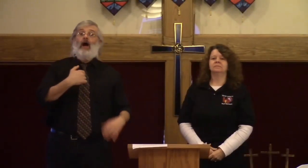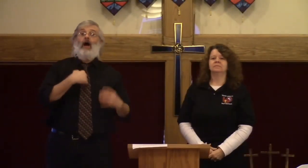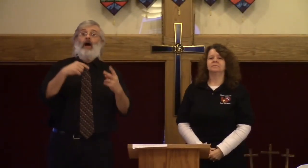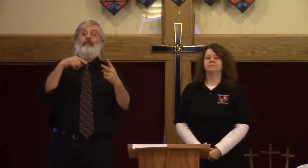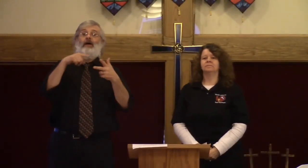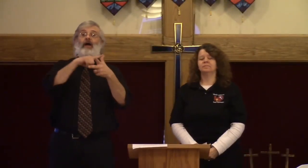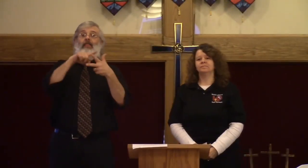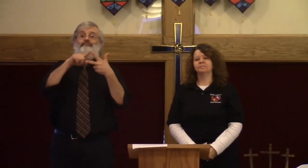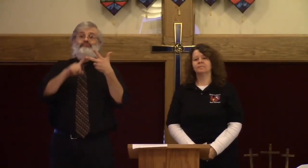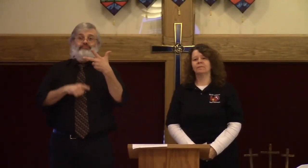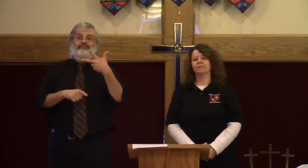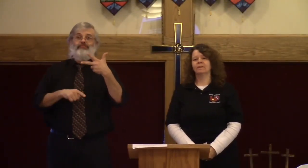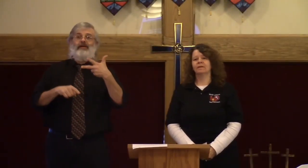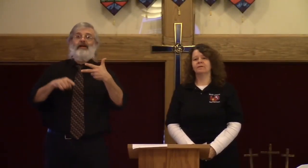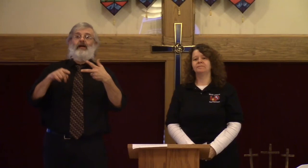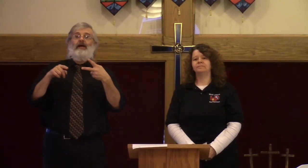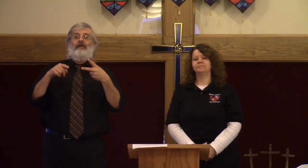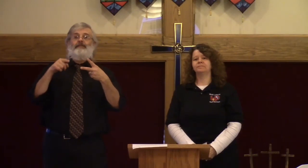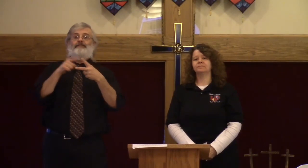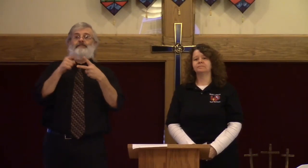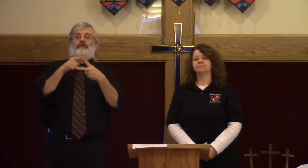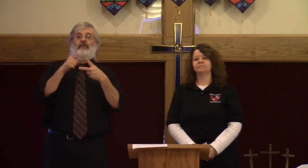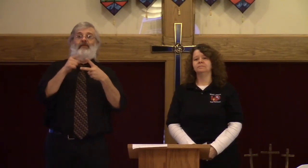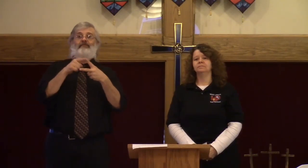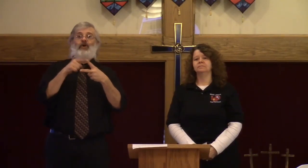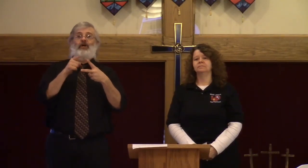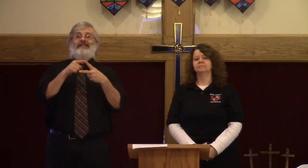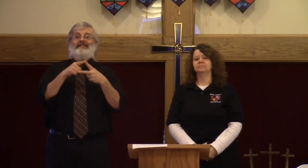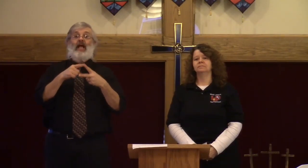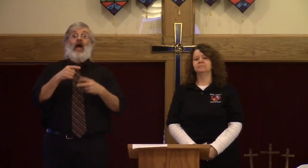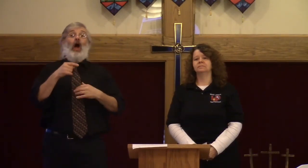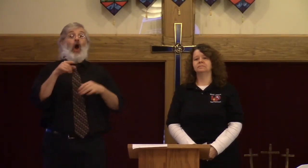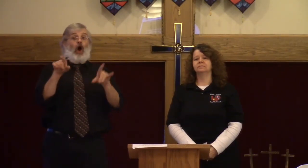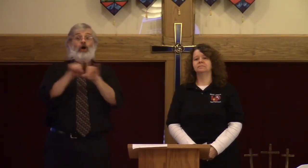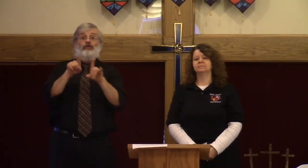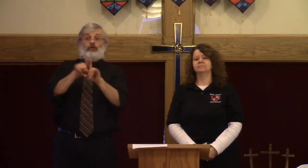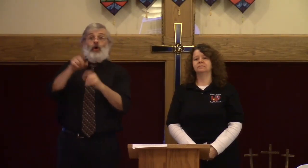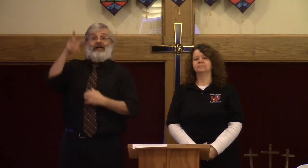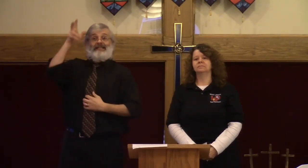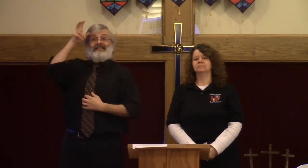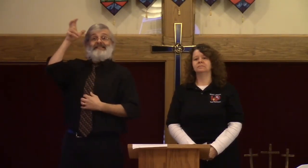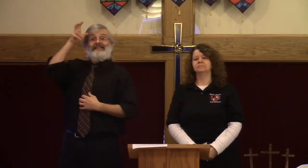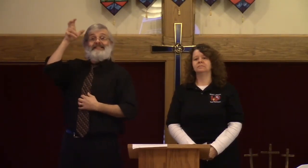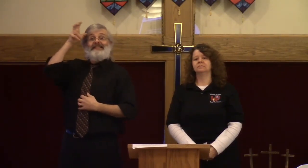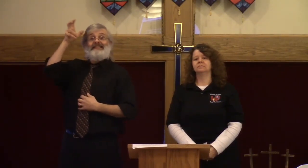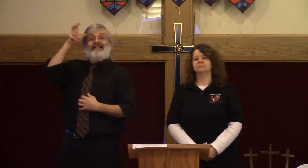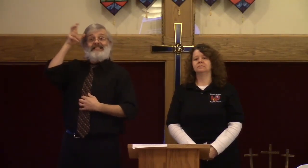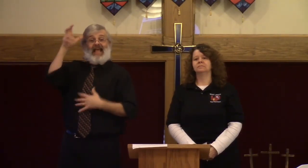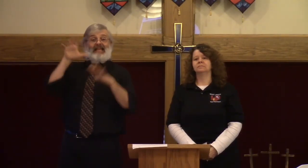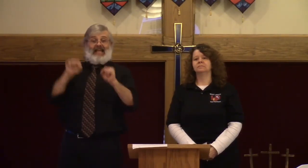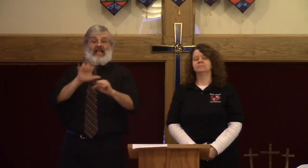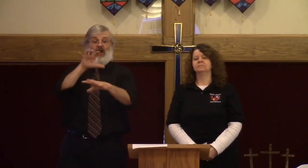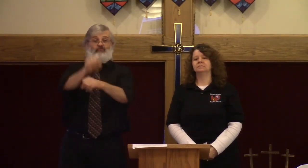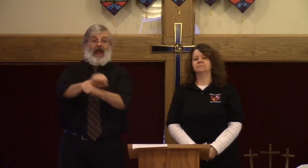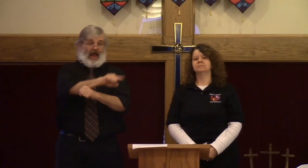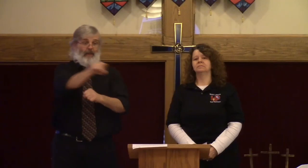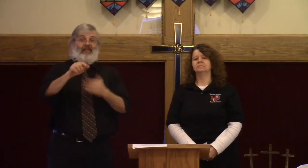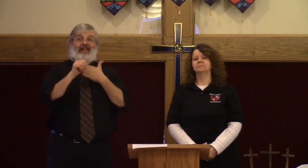two things. First, if Satan can get the leader of a group, he has